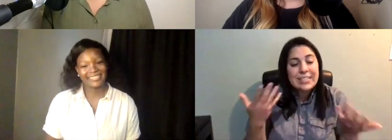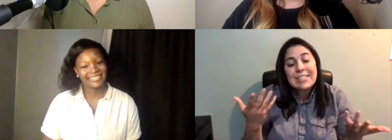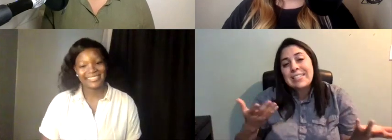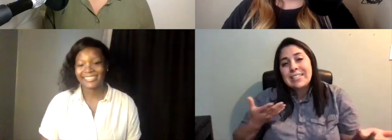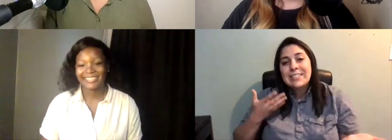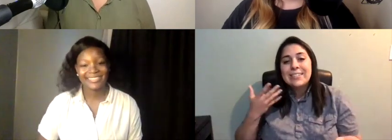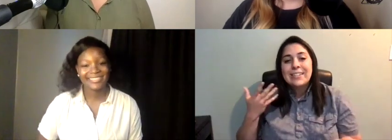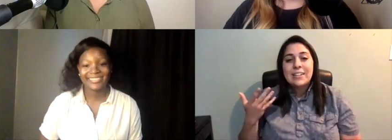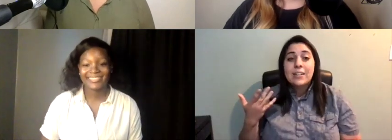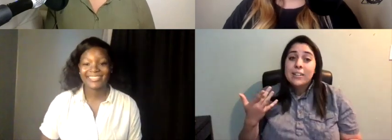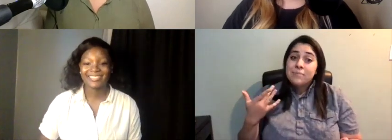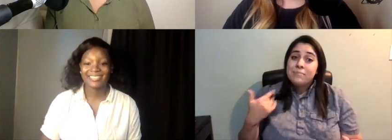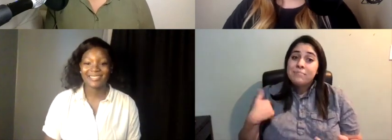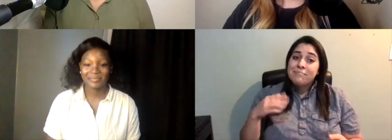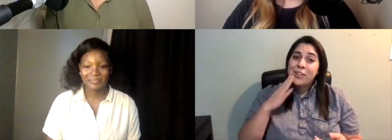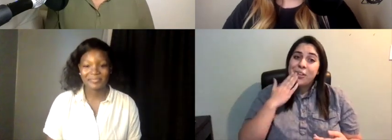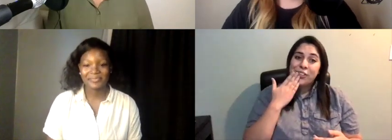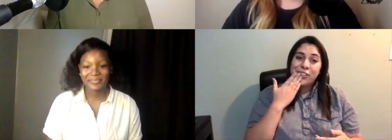I'm good at transitions.